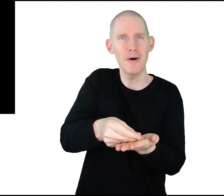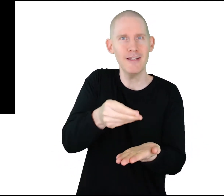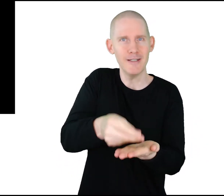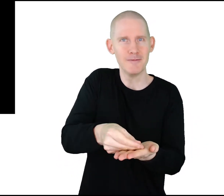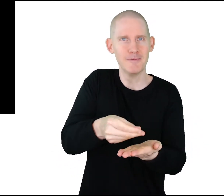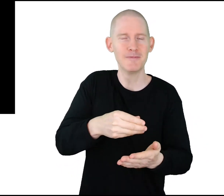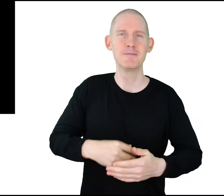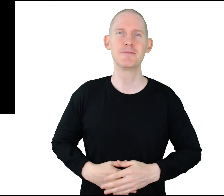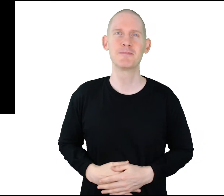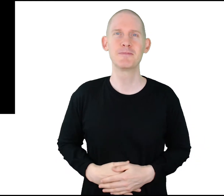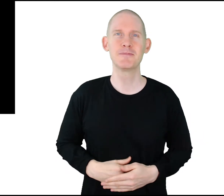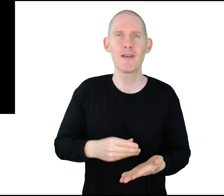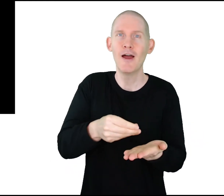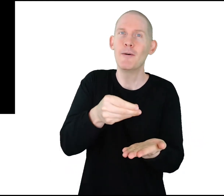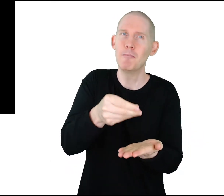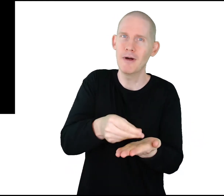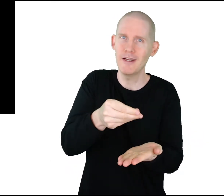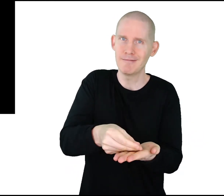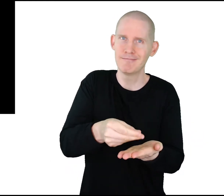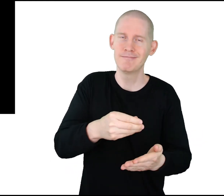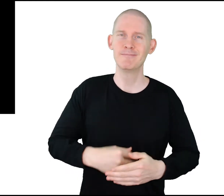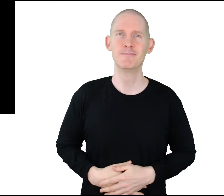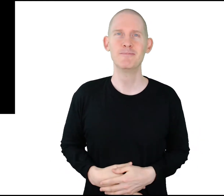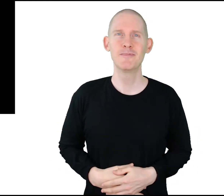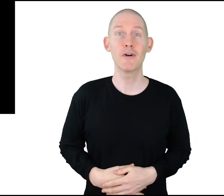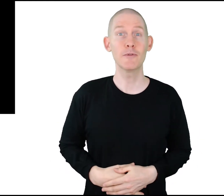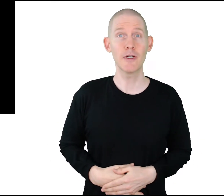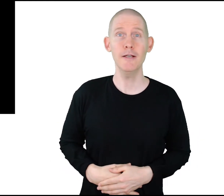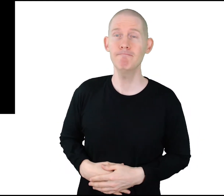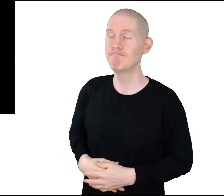money. Money. From the side.